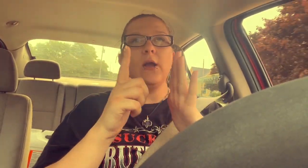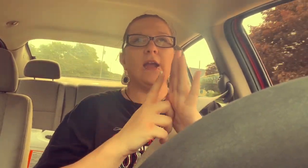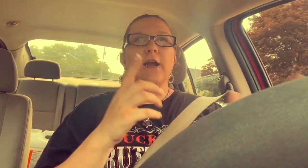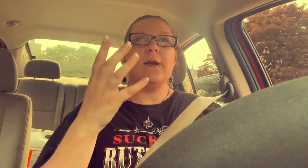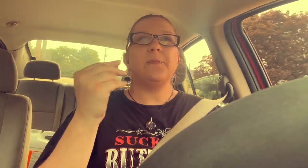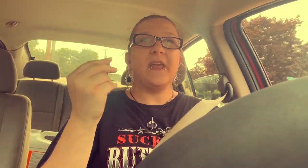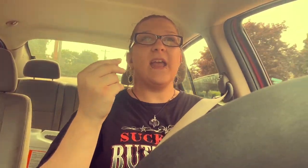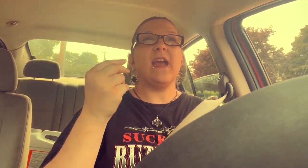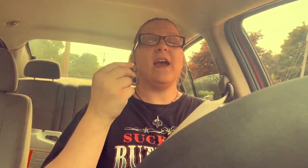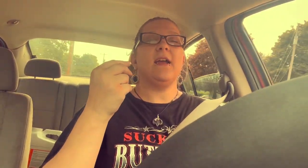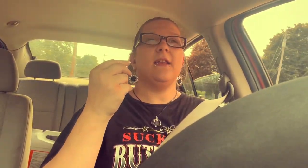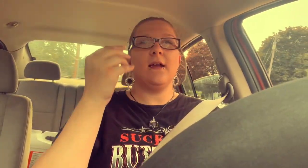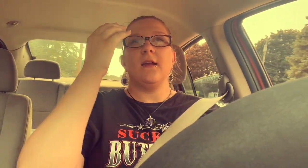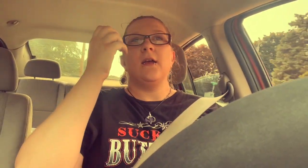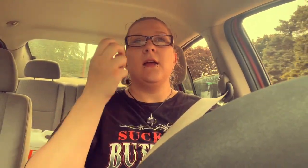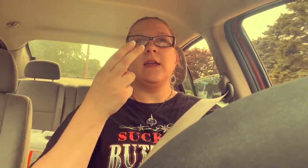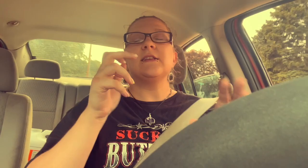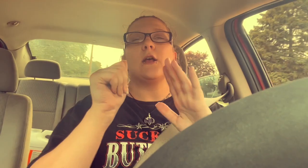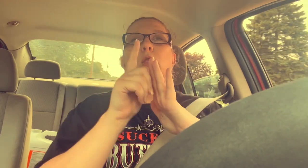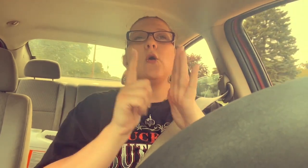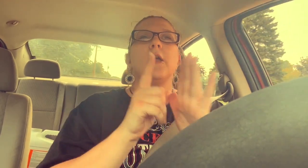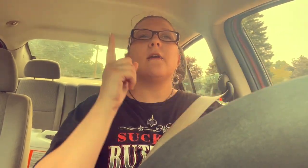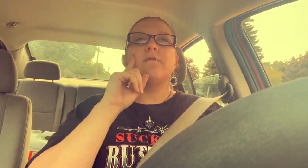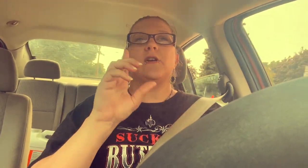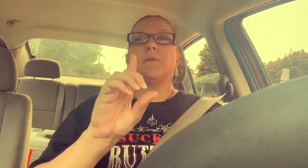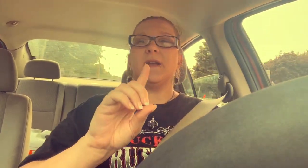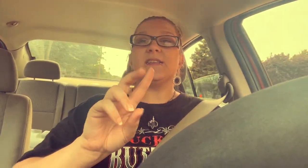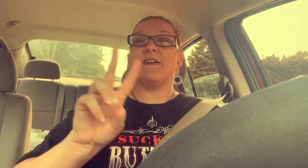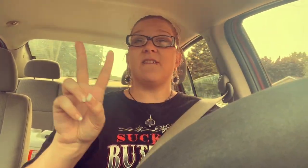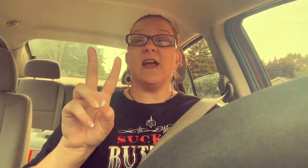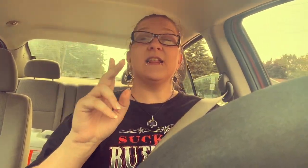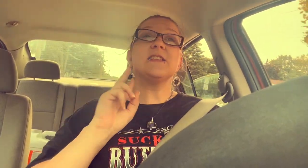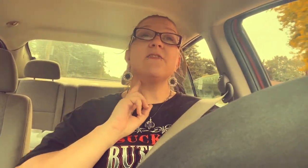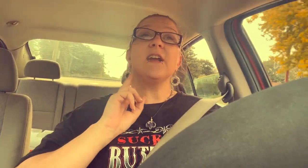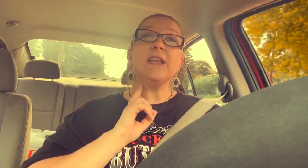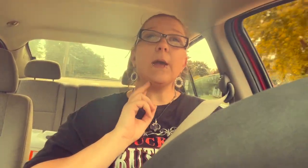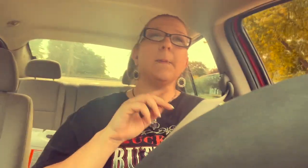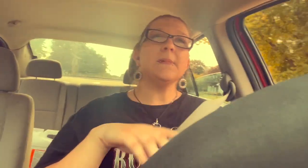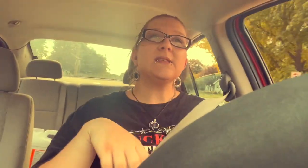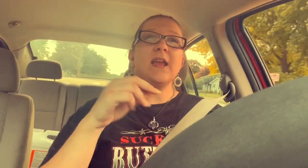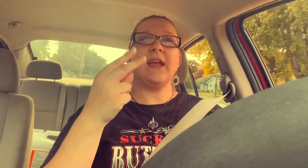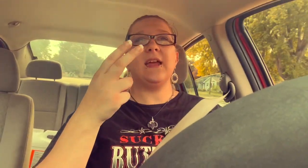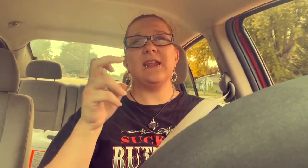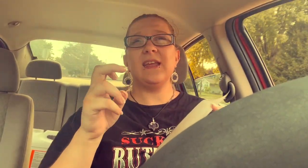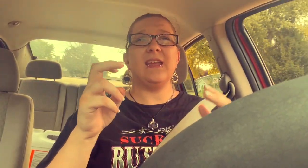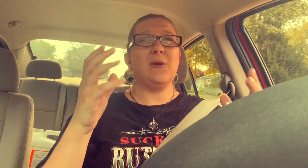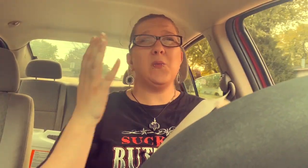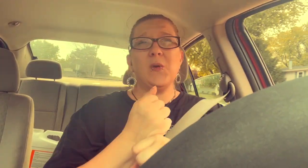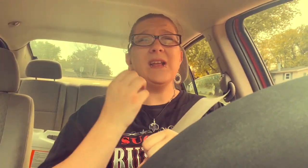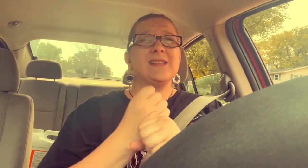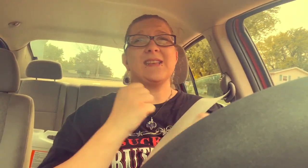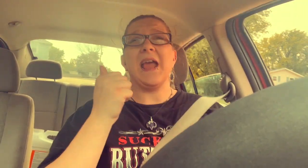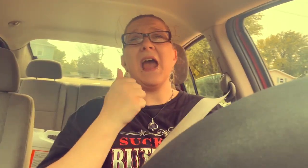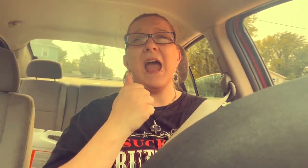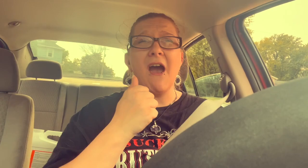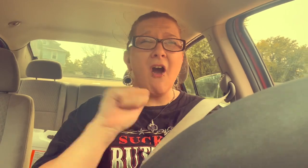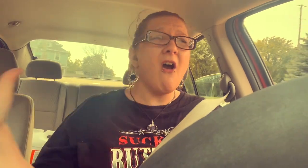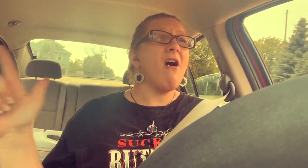a lawyer, and he's a lawyer for domestic violence victims, and he wins all